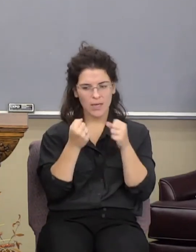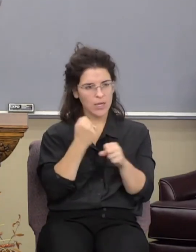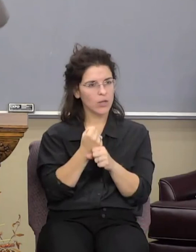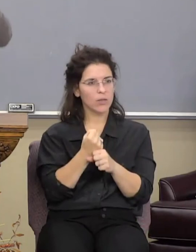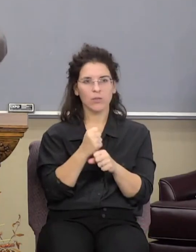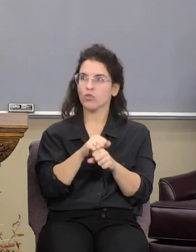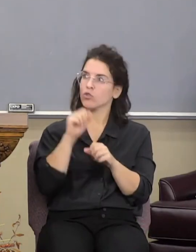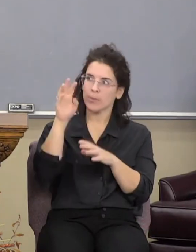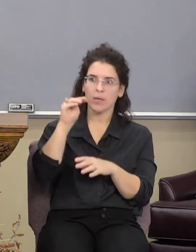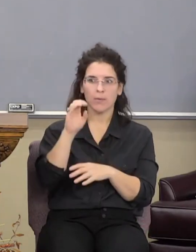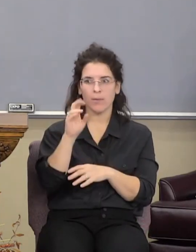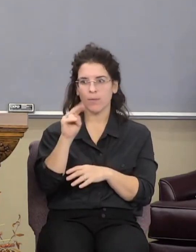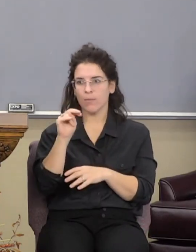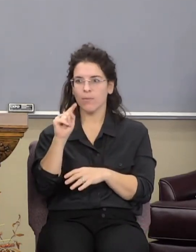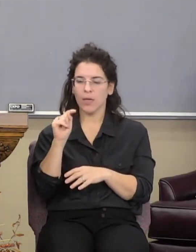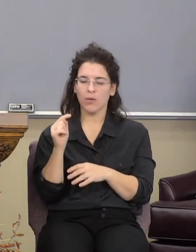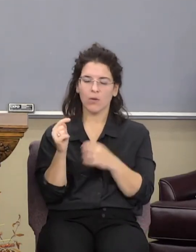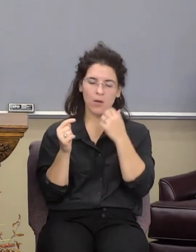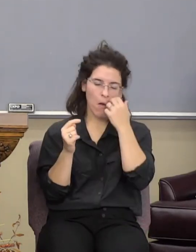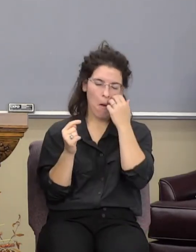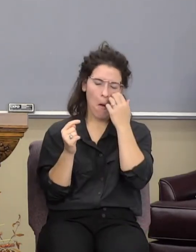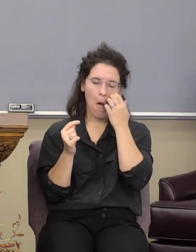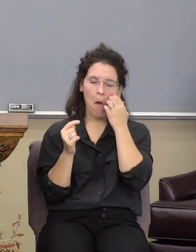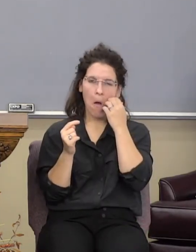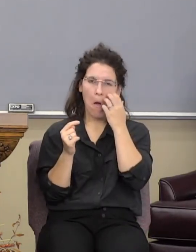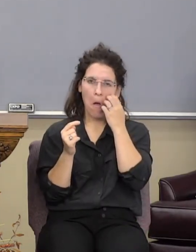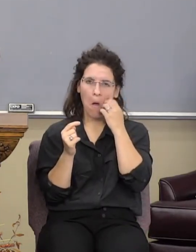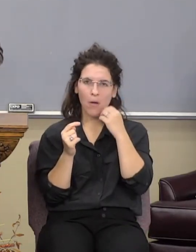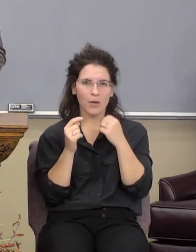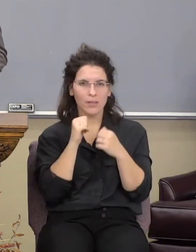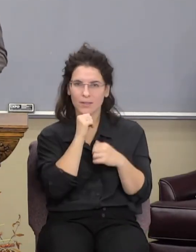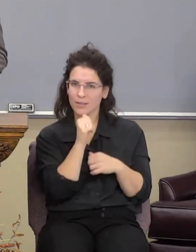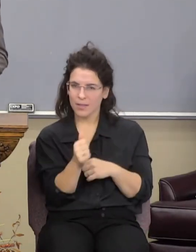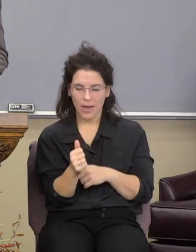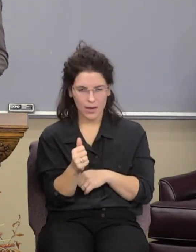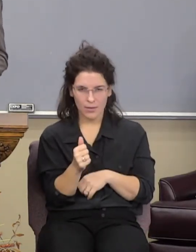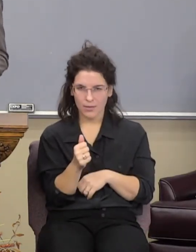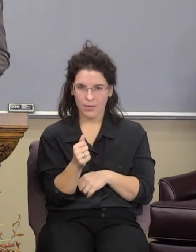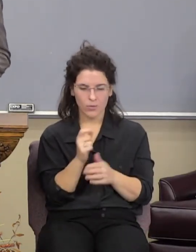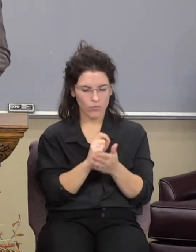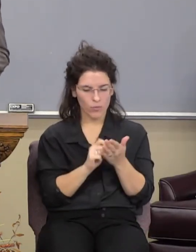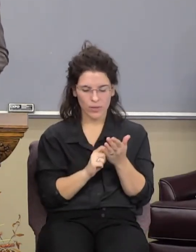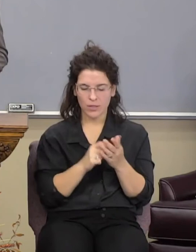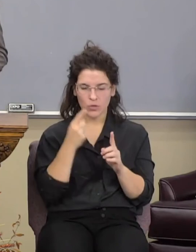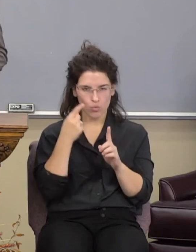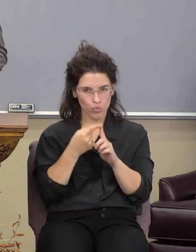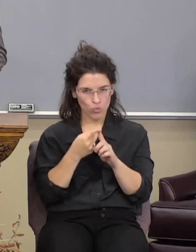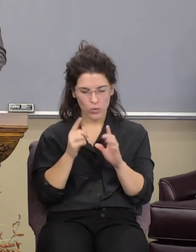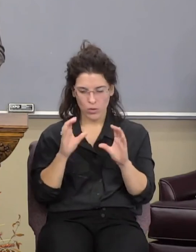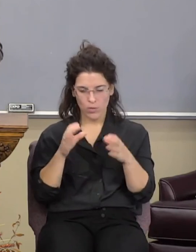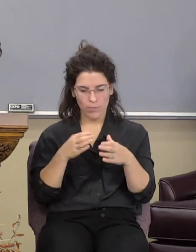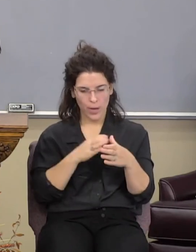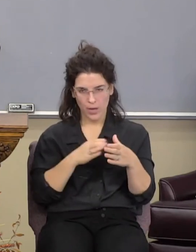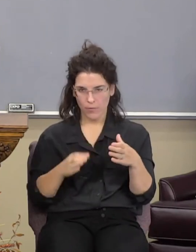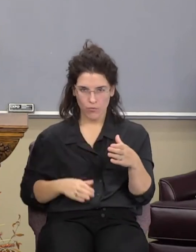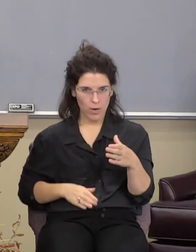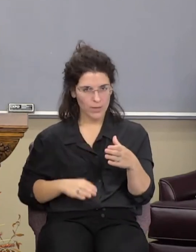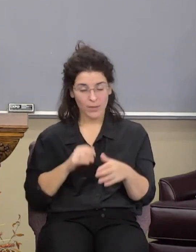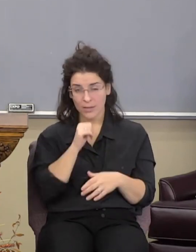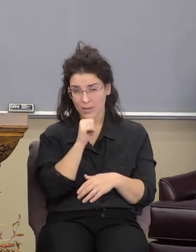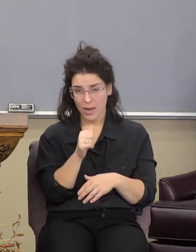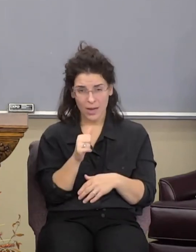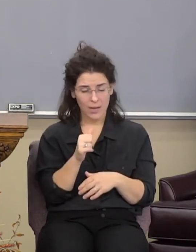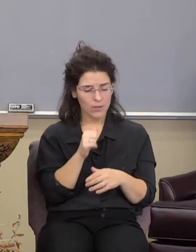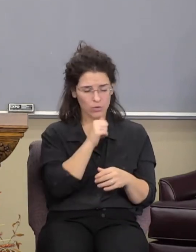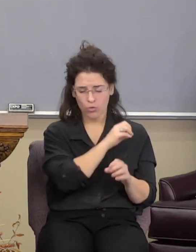of the Mount, Sermon of the Mount. The Sermon of the Mount is not written to the body of Christ today. The Sermon of the Mount has